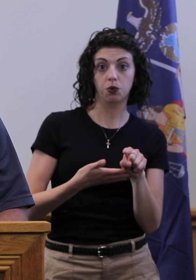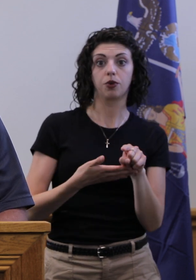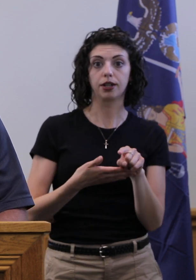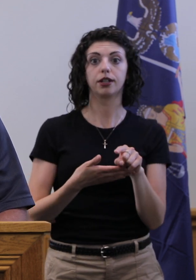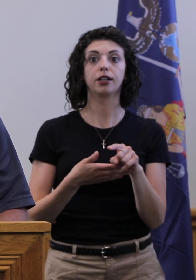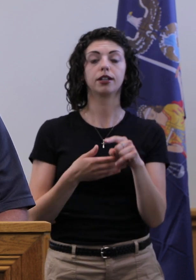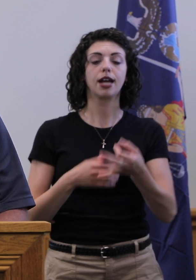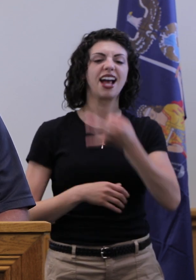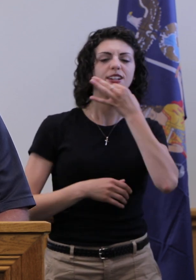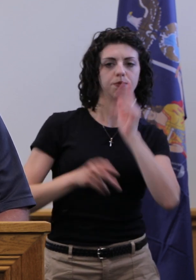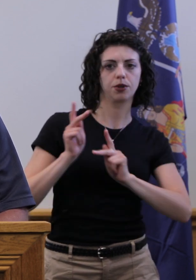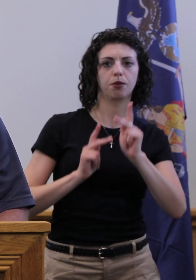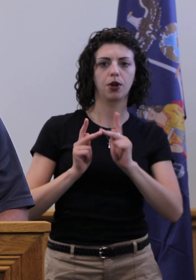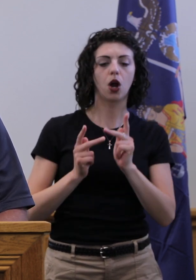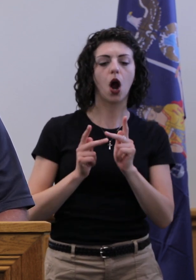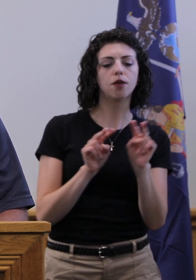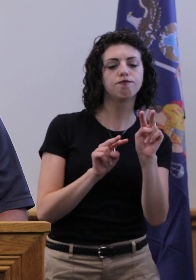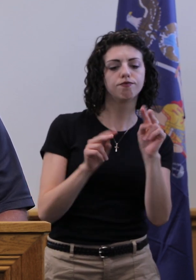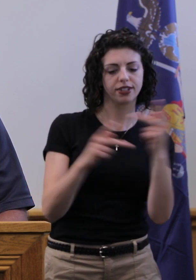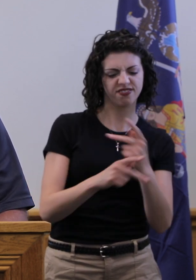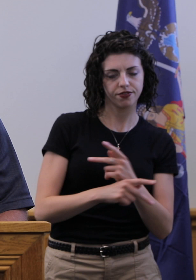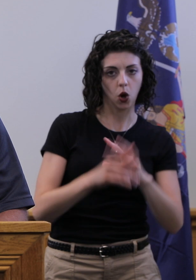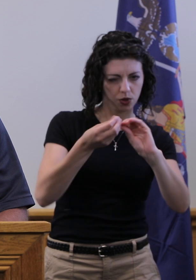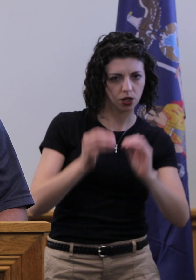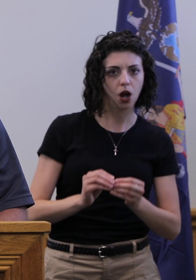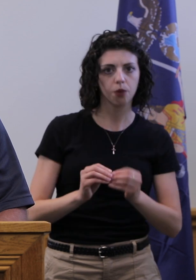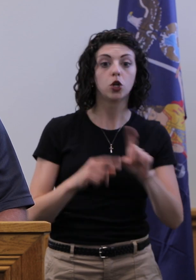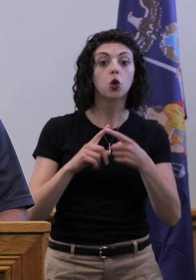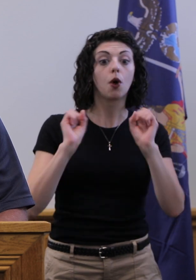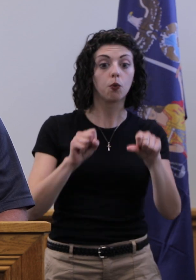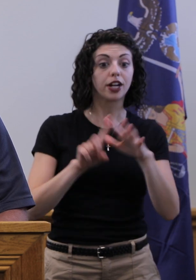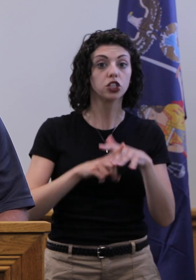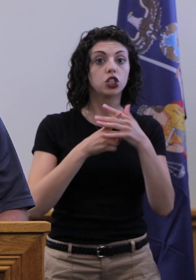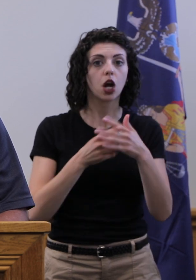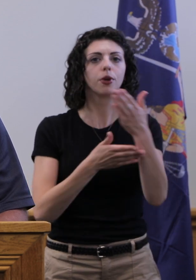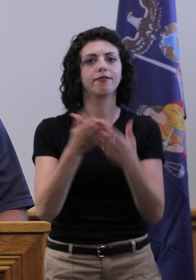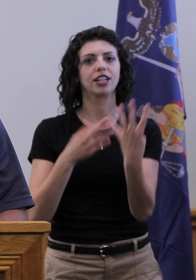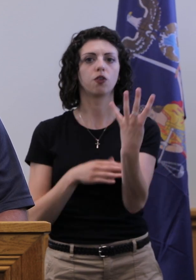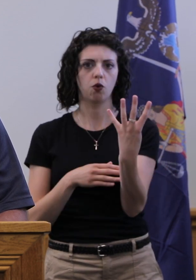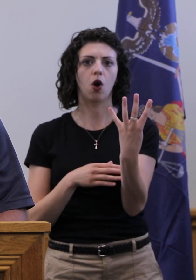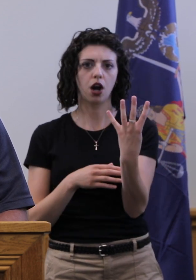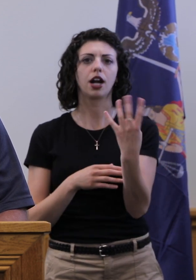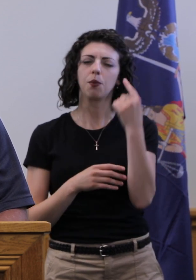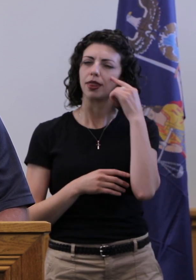determine when the Central New York area will be allowed to move on to Phase 4, and we are very optimistic this will occur